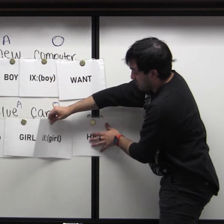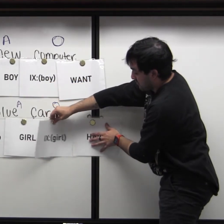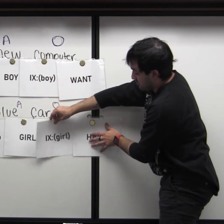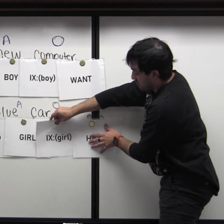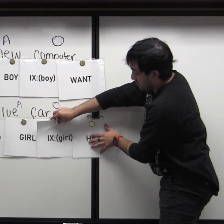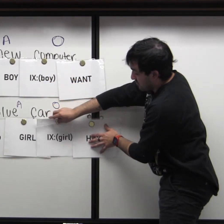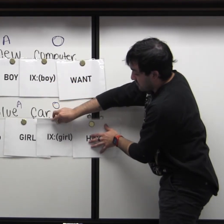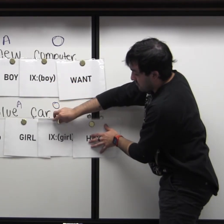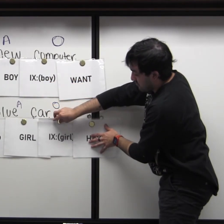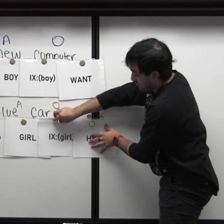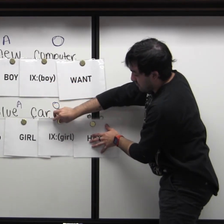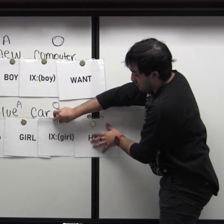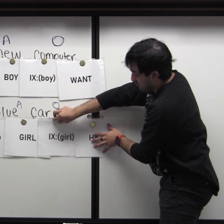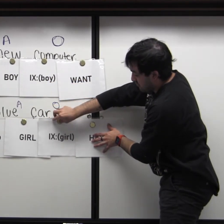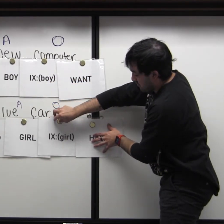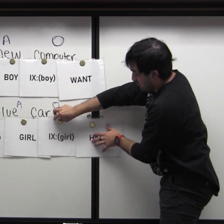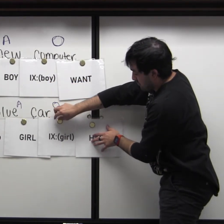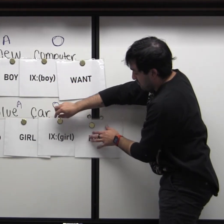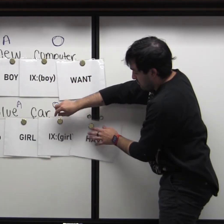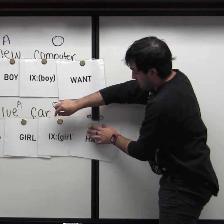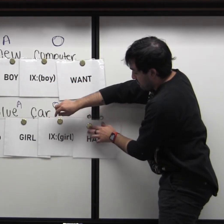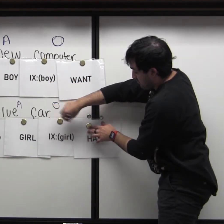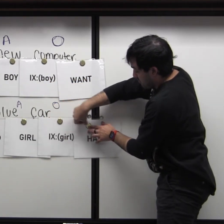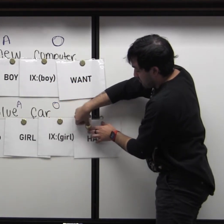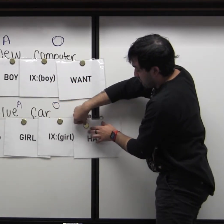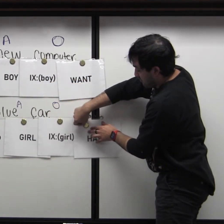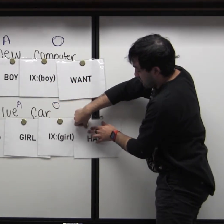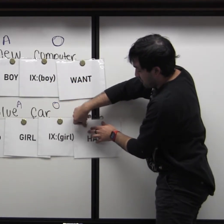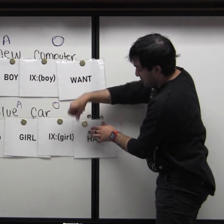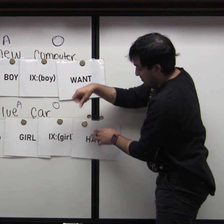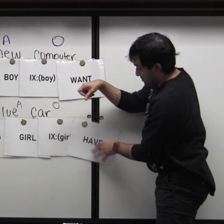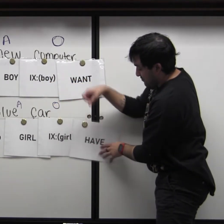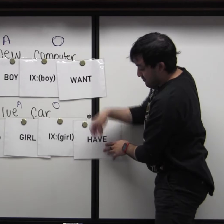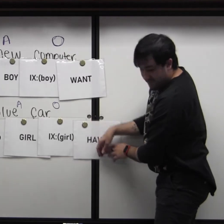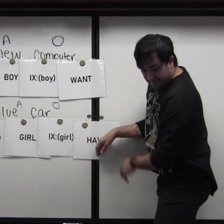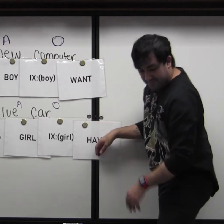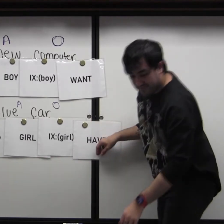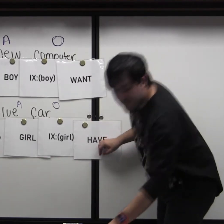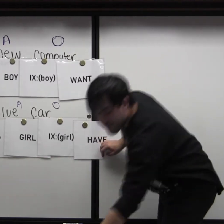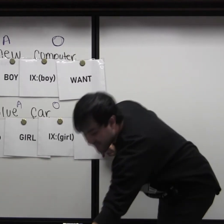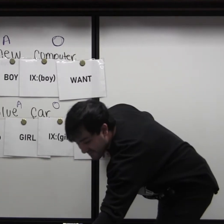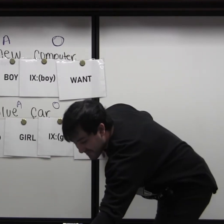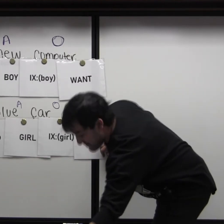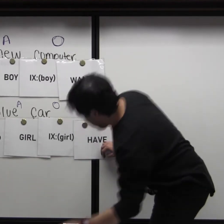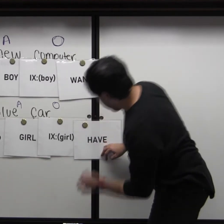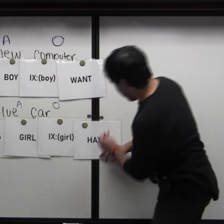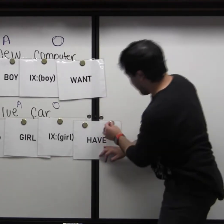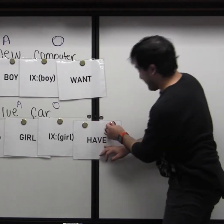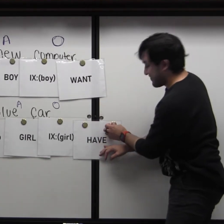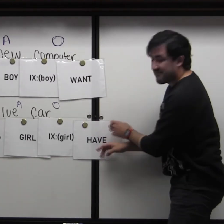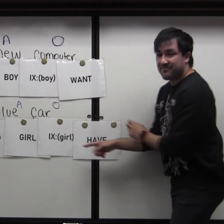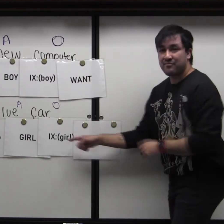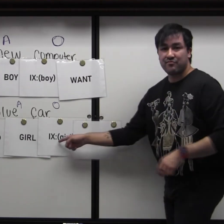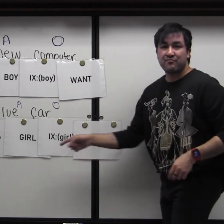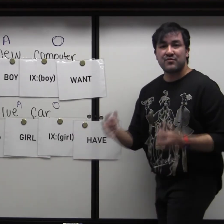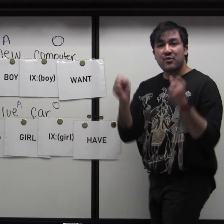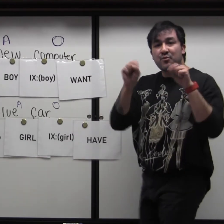add IX girl here. And what's going on? Oh, it needs another